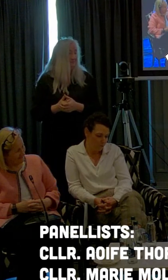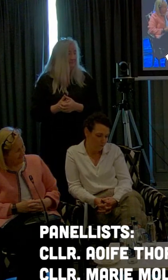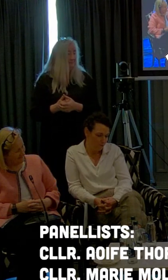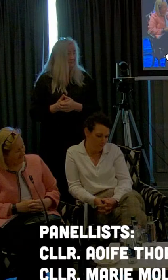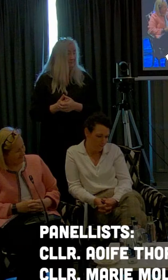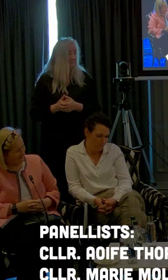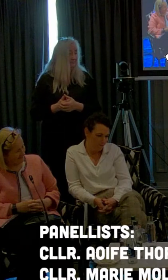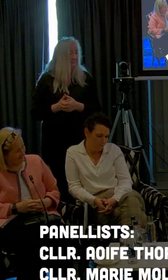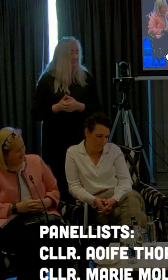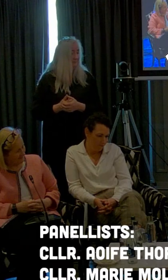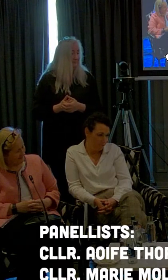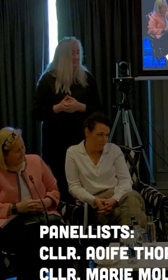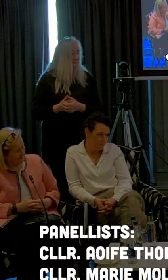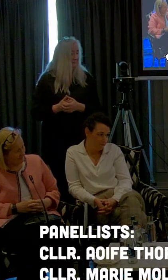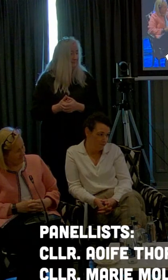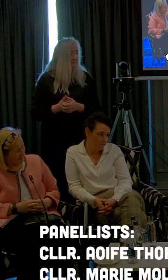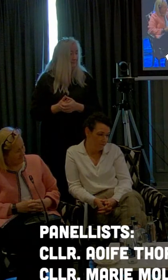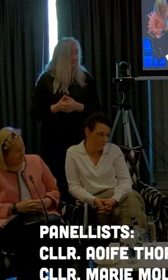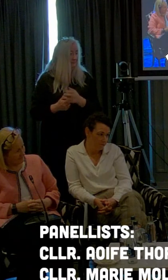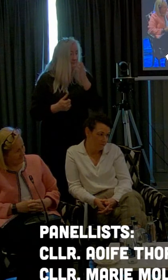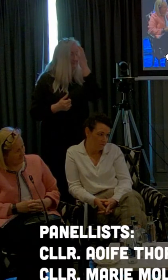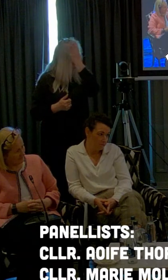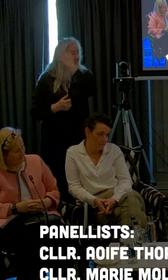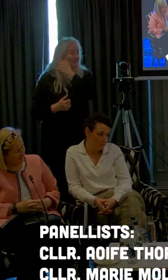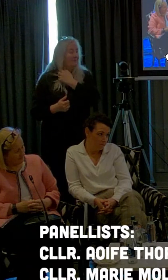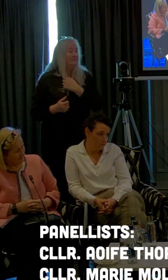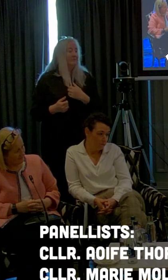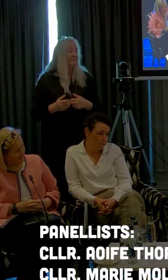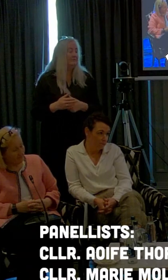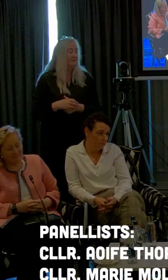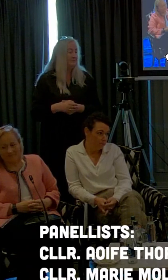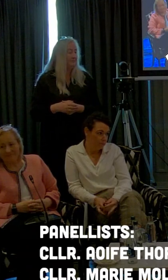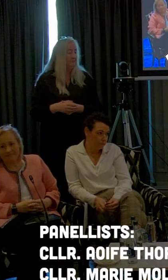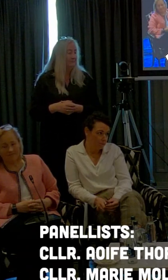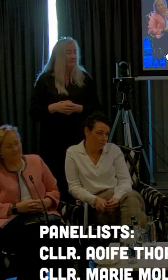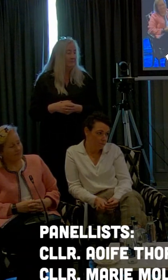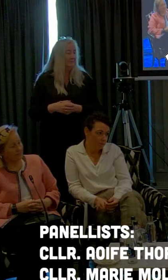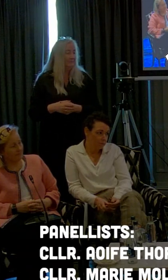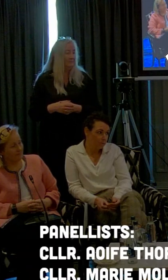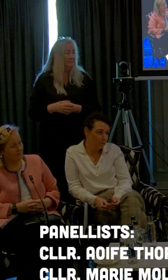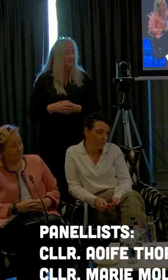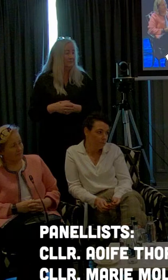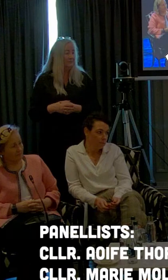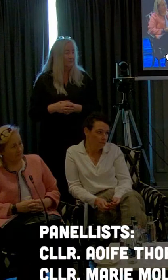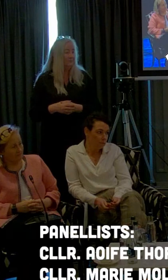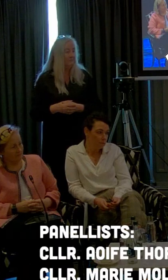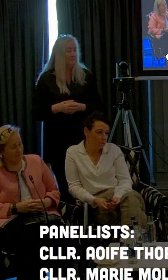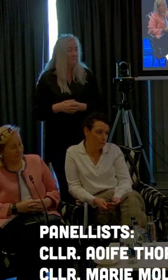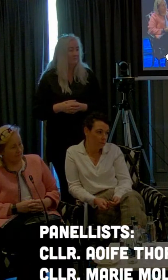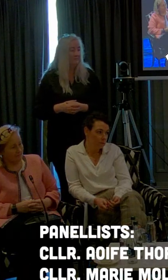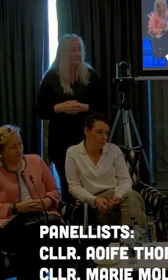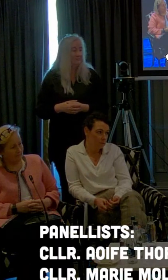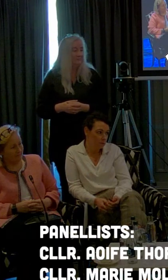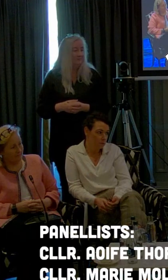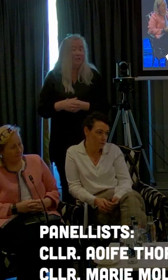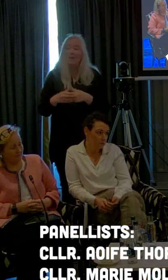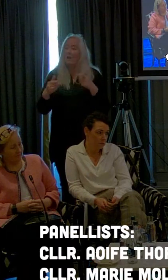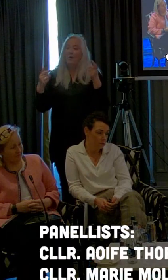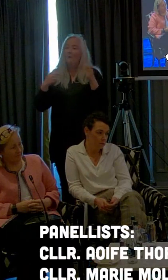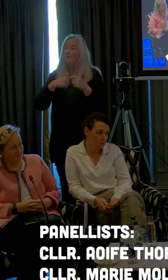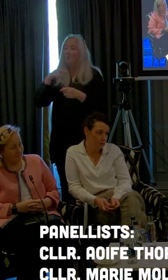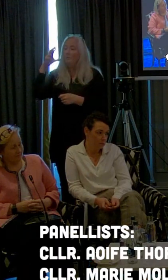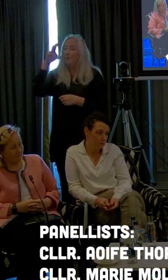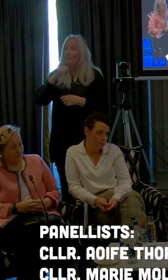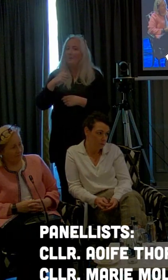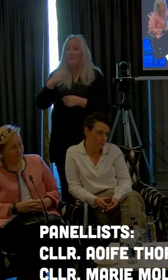little bit as well, because to be fair, and I think we have to be very honest with the people, we don't have a huge level of autonomy because we're very